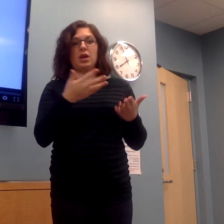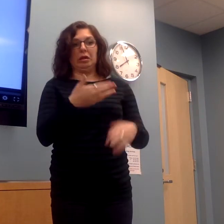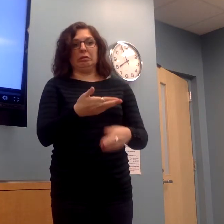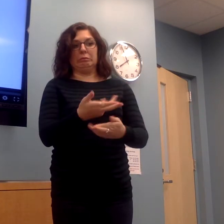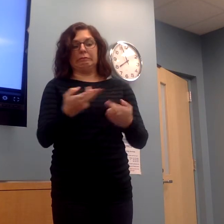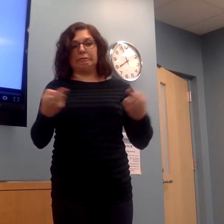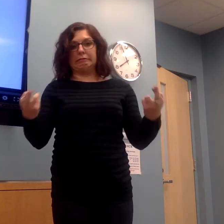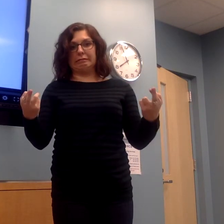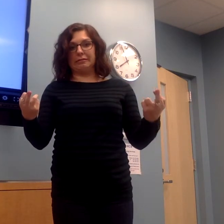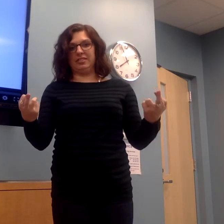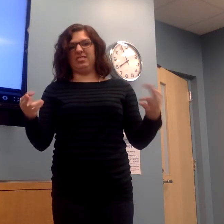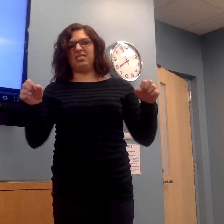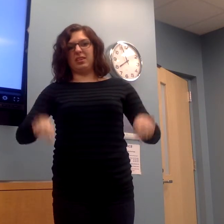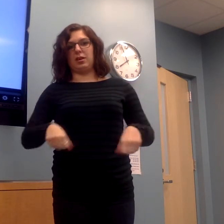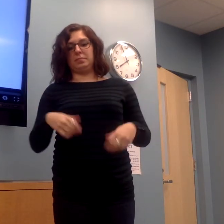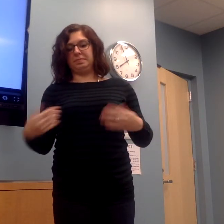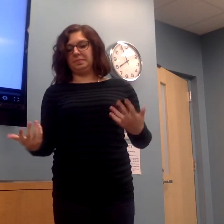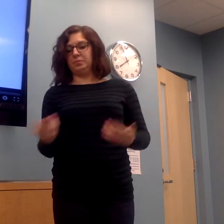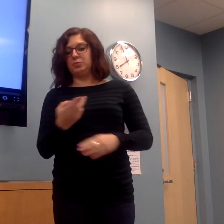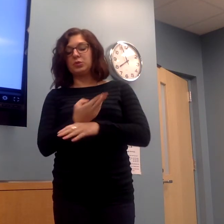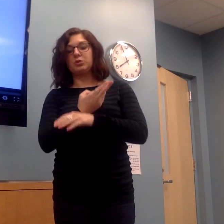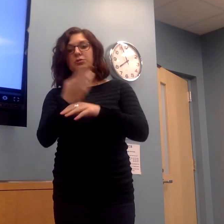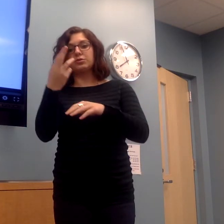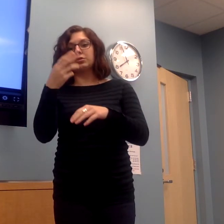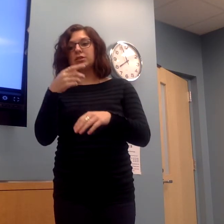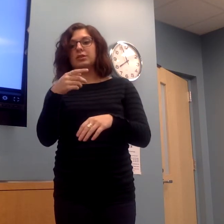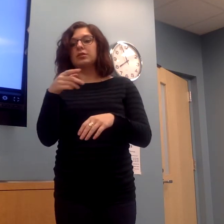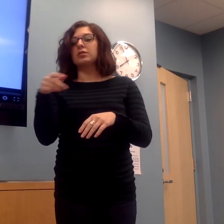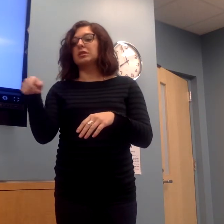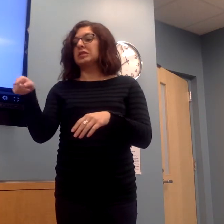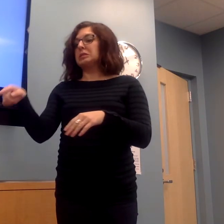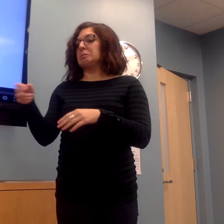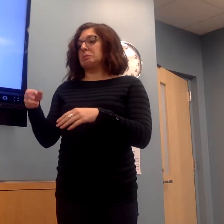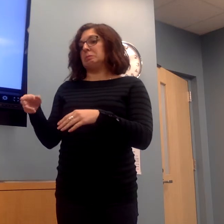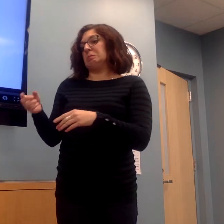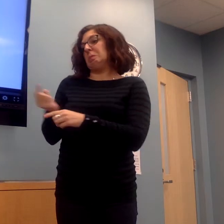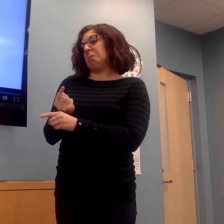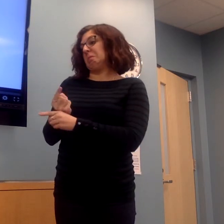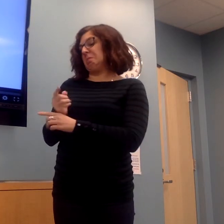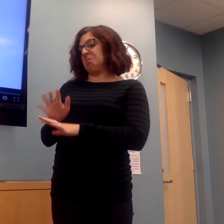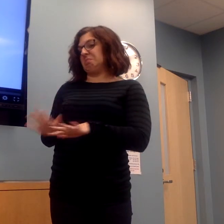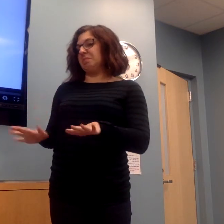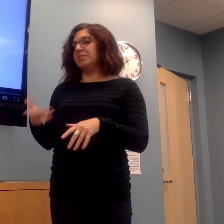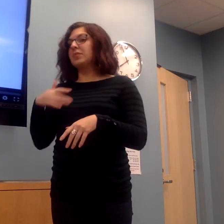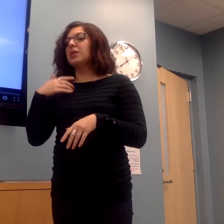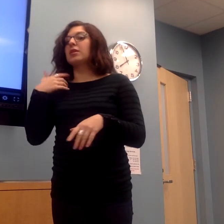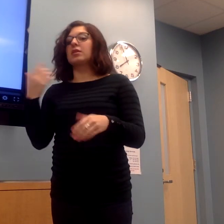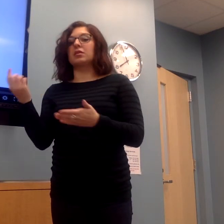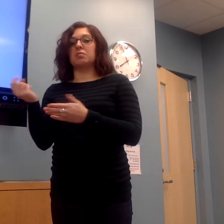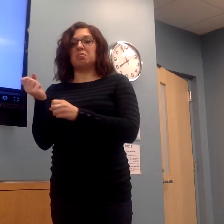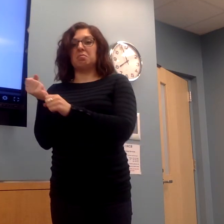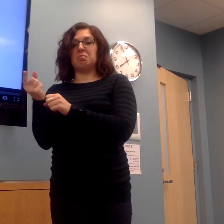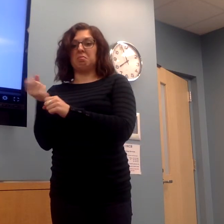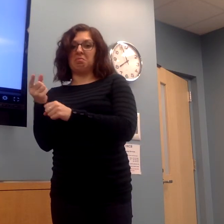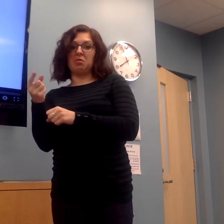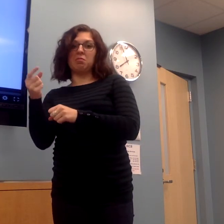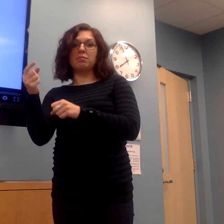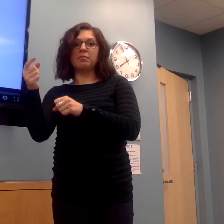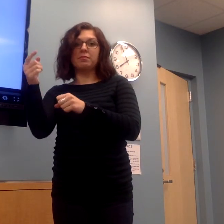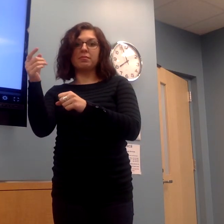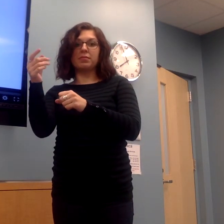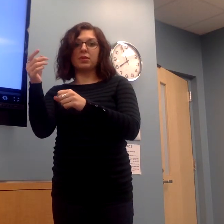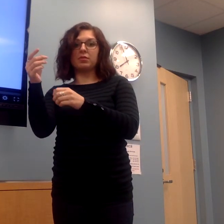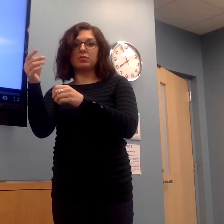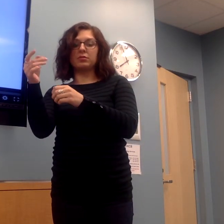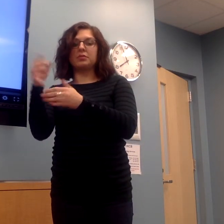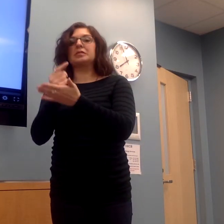work with? Well, Skipper's a pretty average guy, working 40 hours a week, 50 weeks a year. He takes the occasional week's vacation on the other side of the island